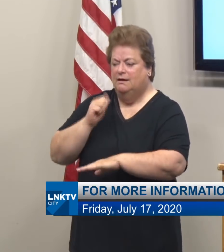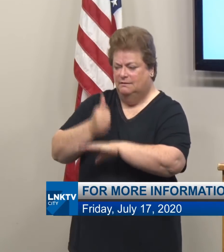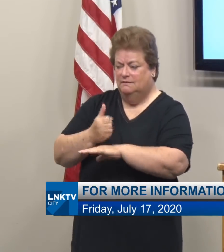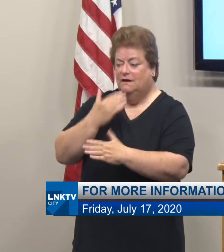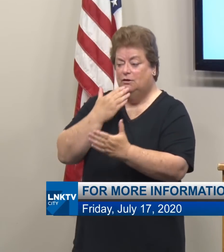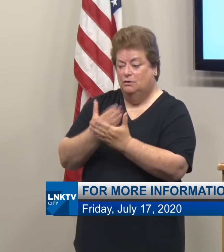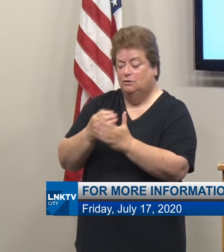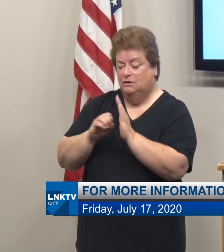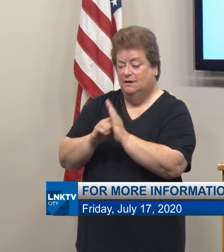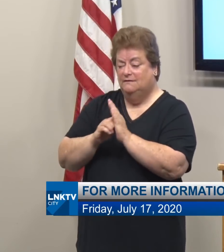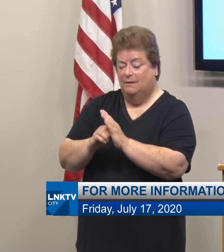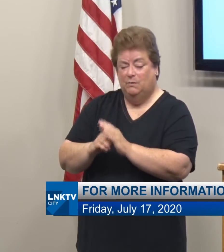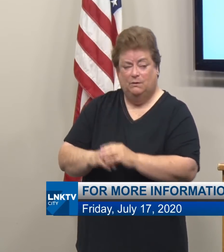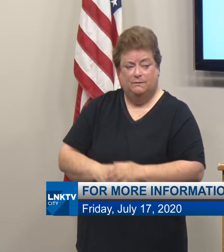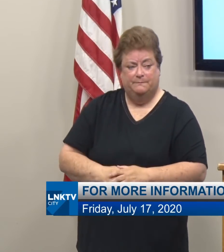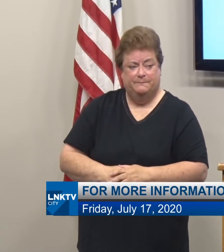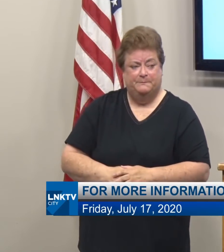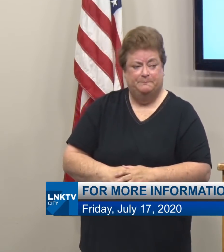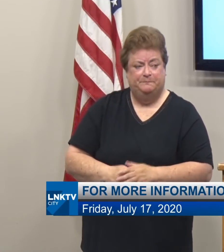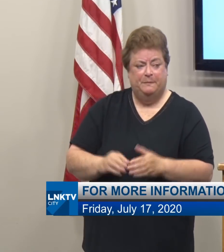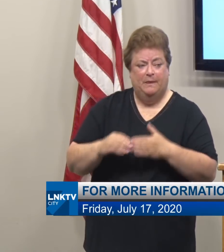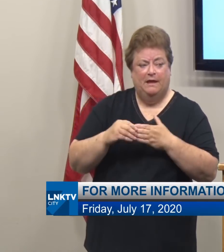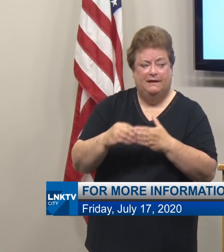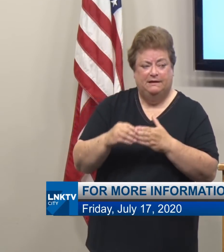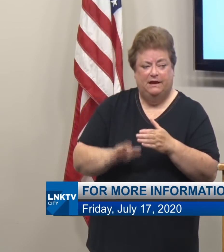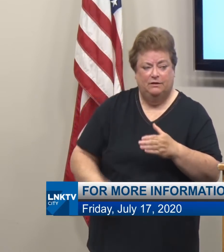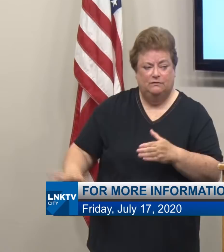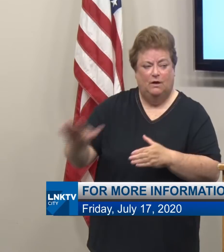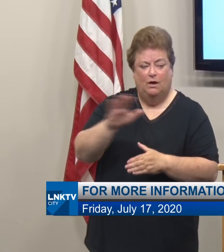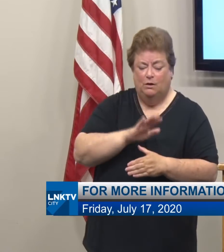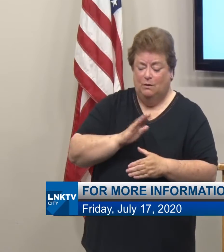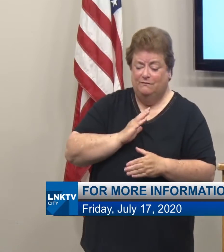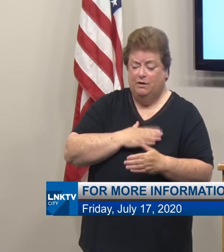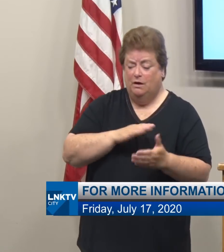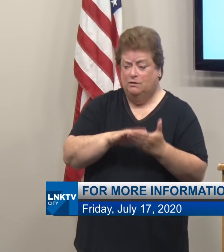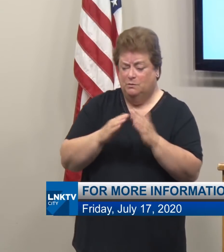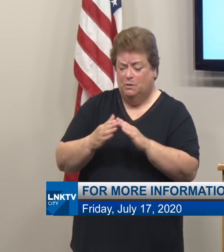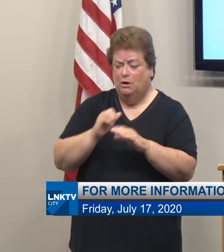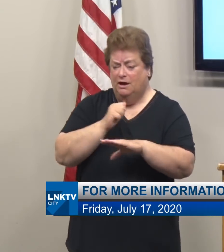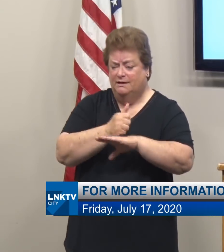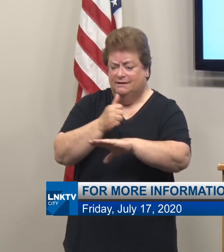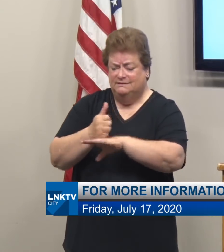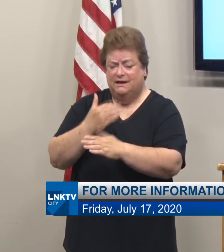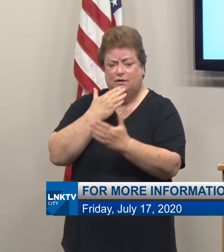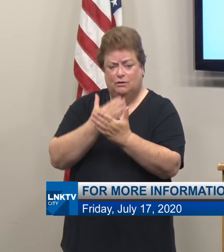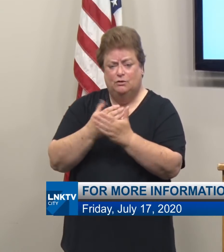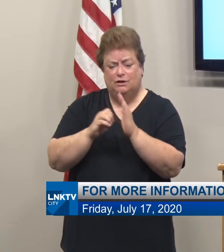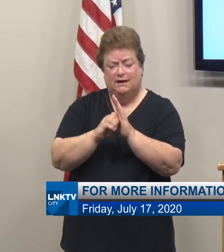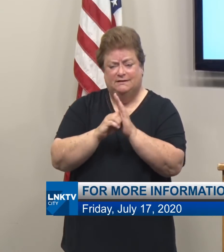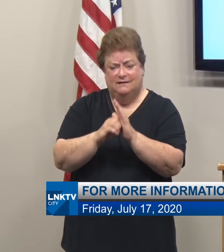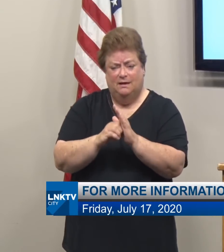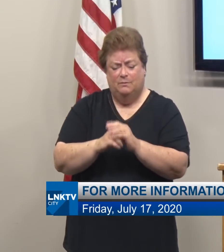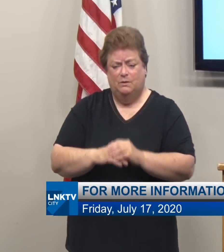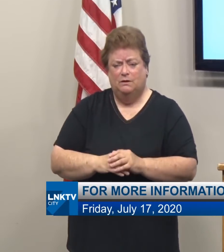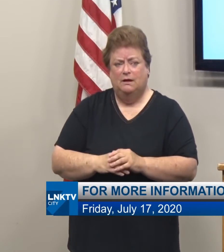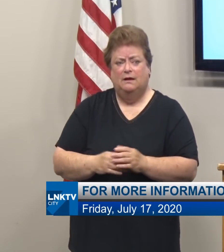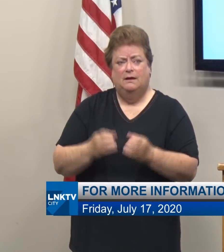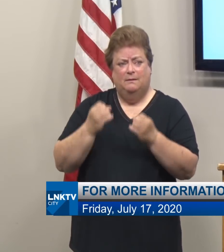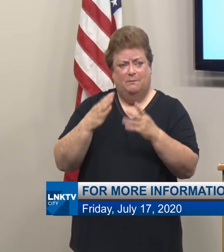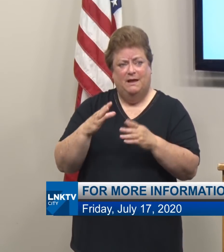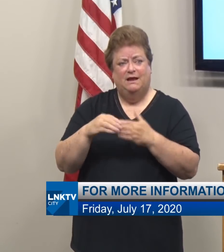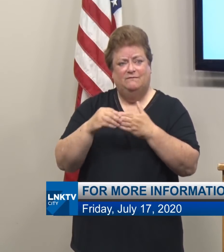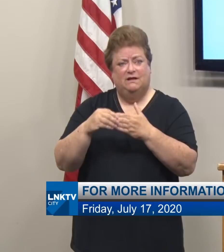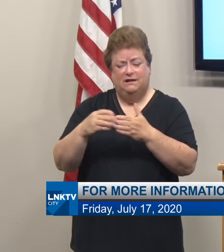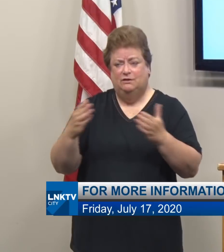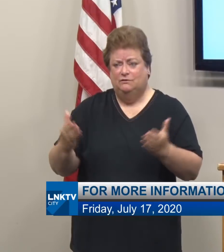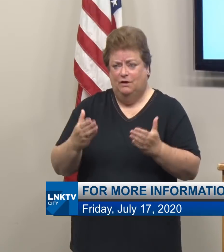them." Leaders across our community are setting this good example locally, and a number of them are here today to